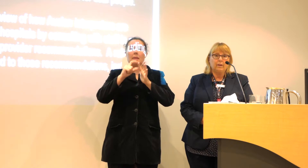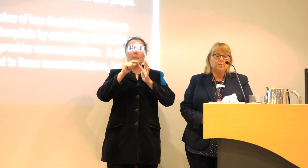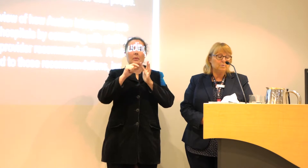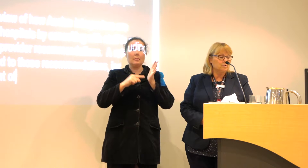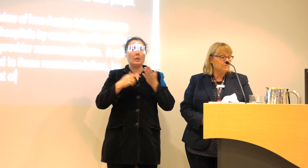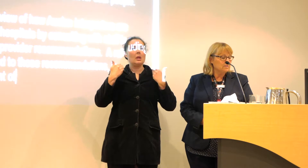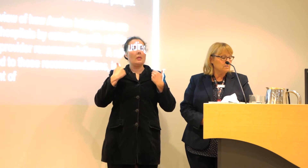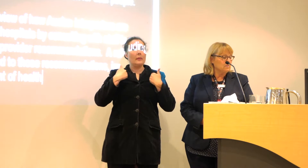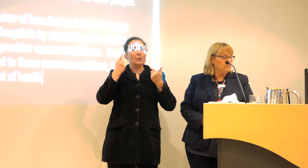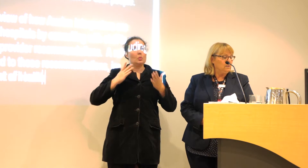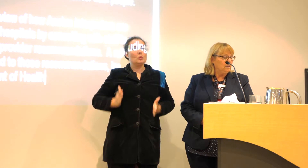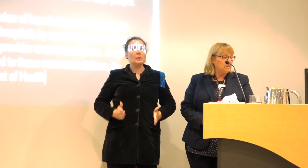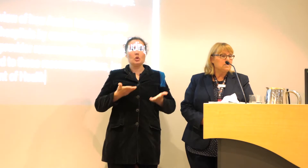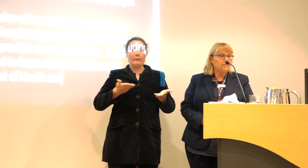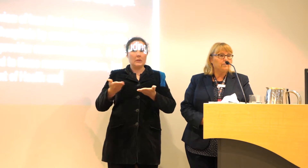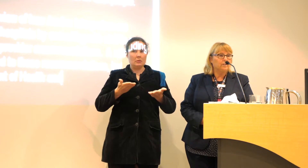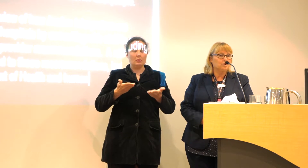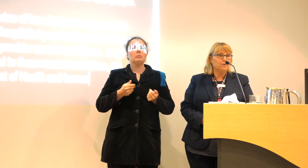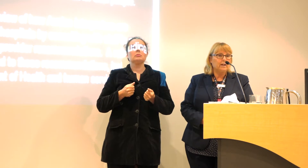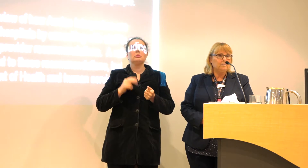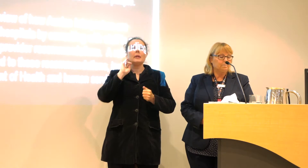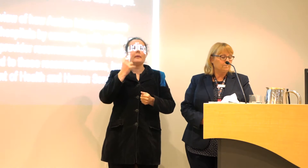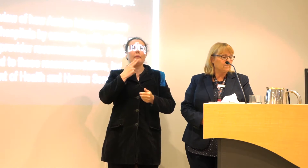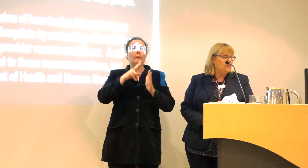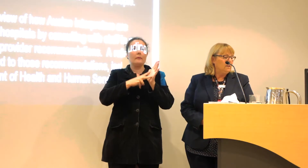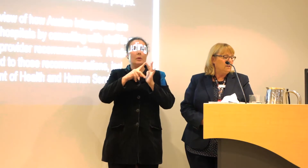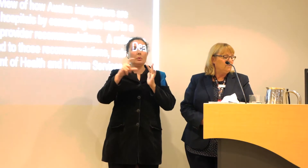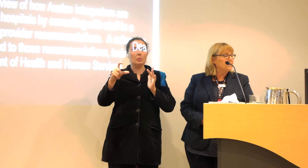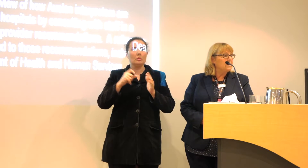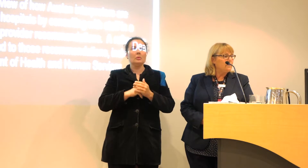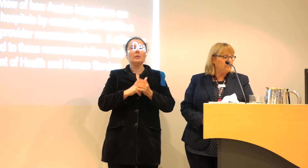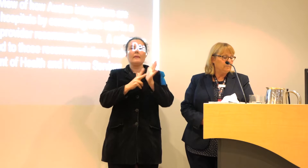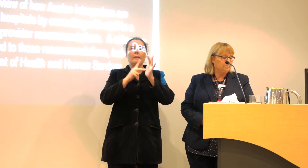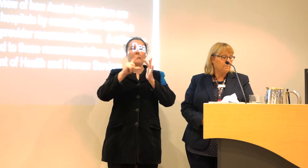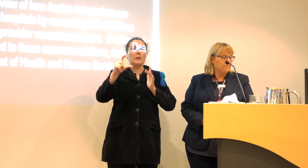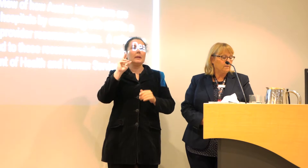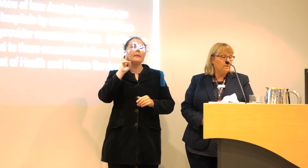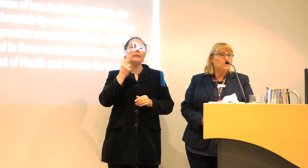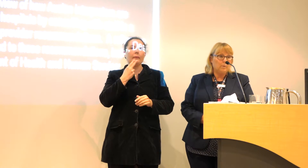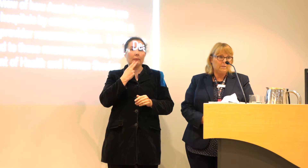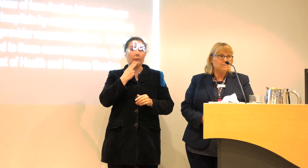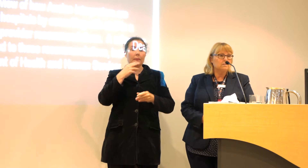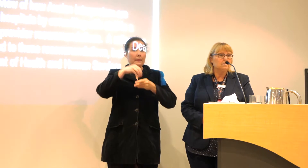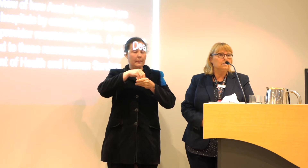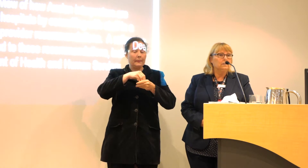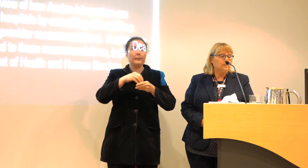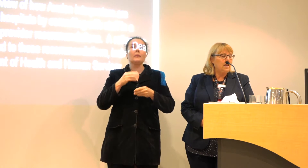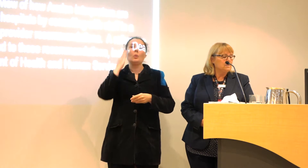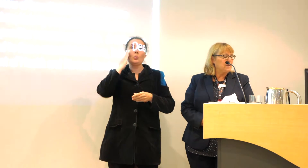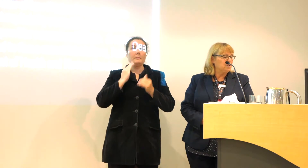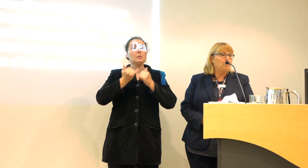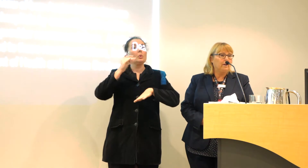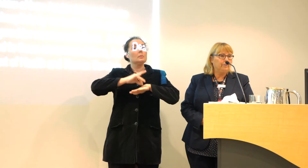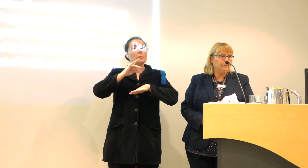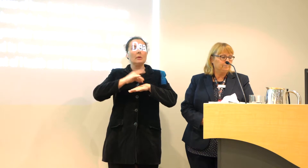Health and Human Services, Deaf Victoria, Vicdeaf, the Women's,